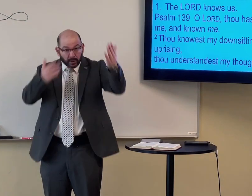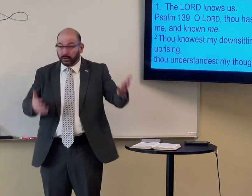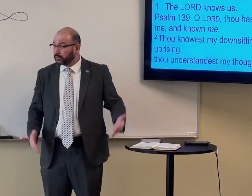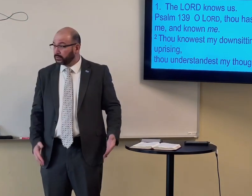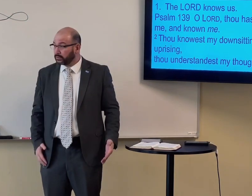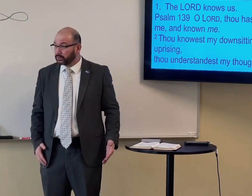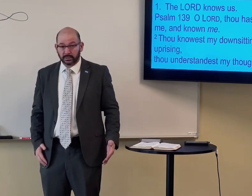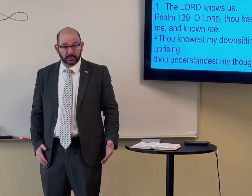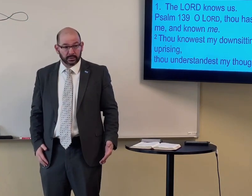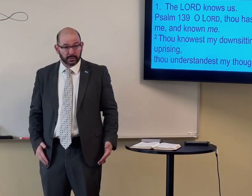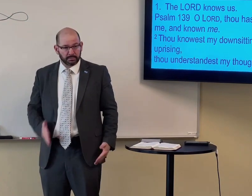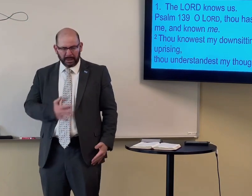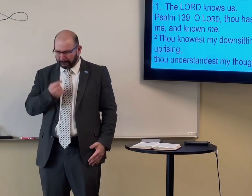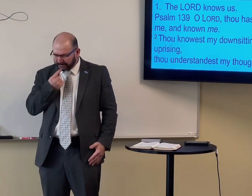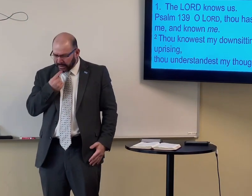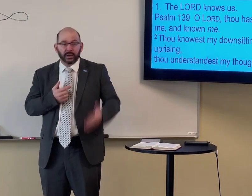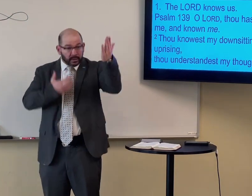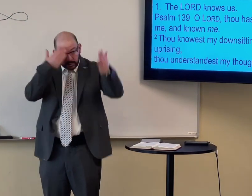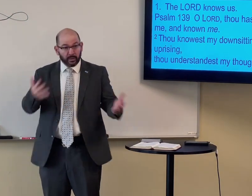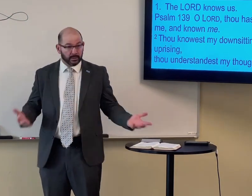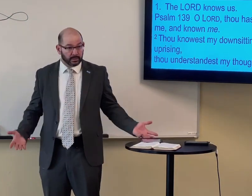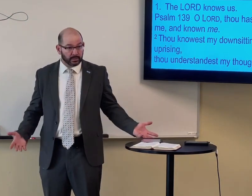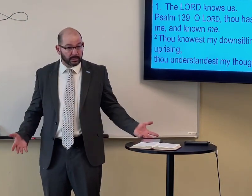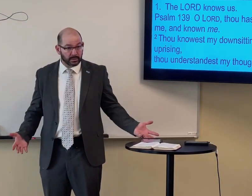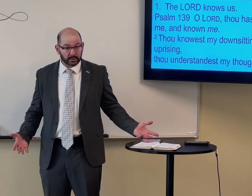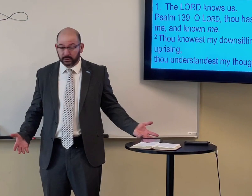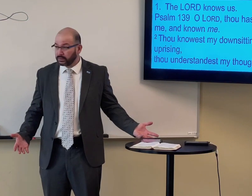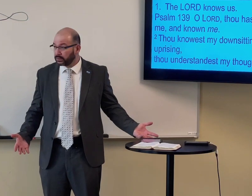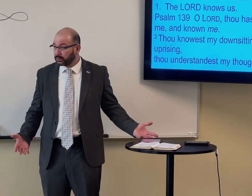when I'm angry, when I'm bitter,